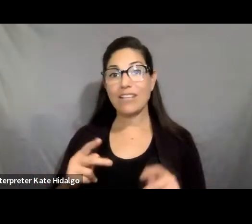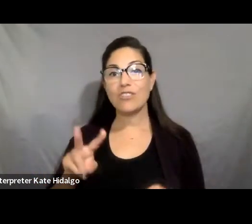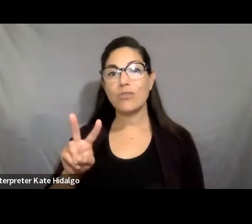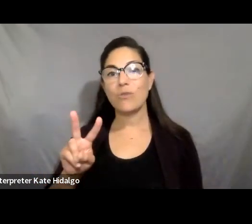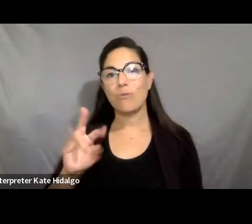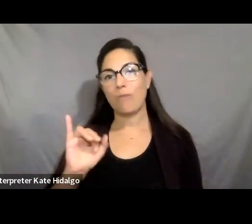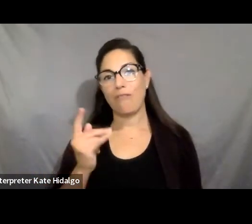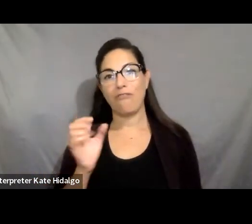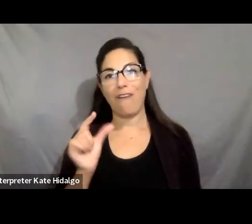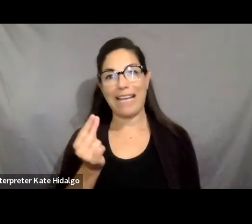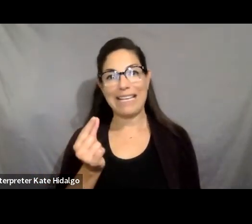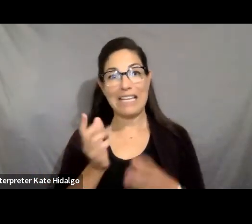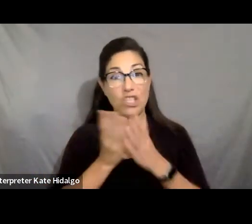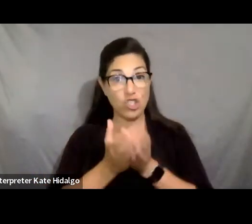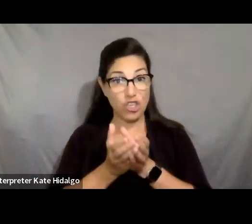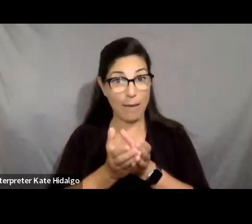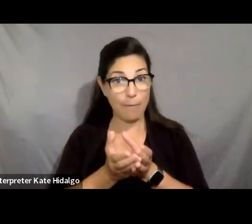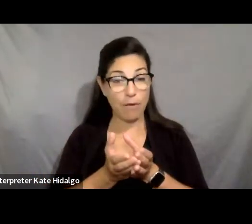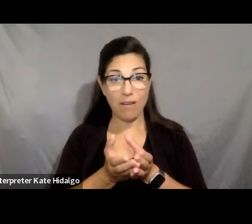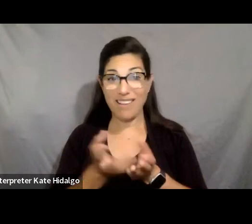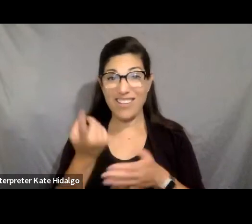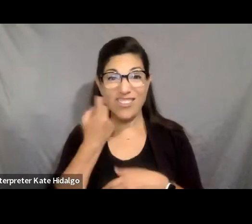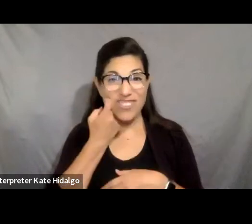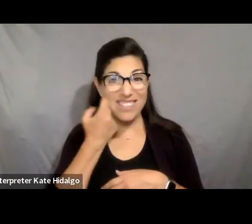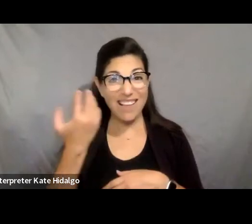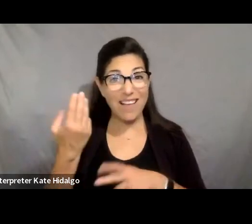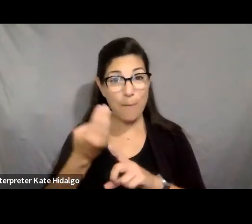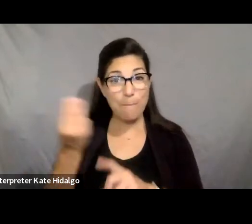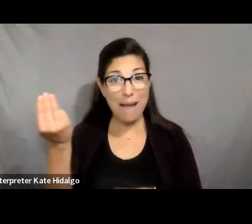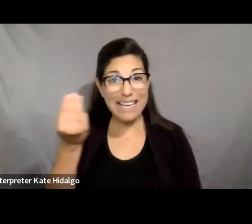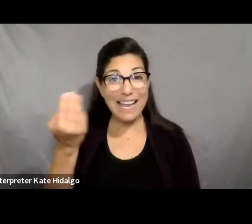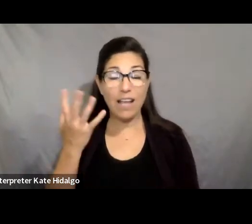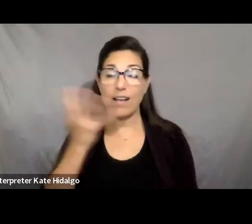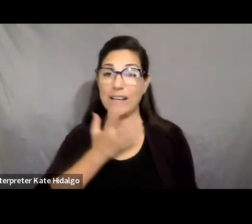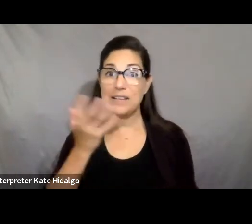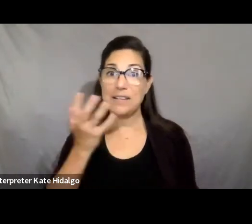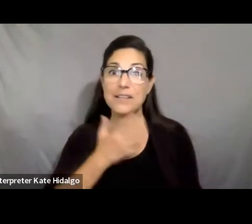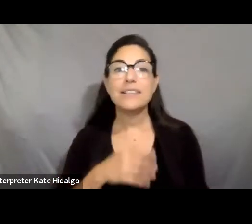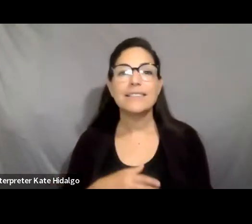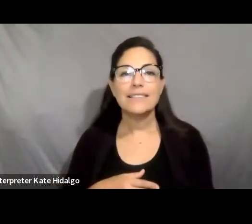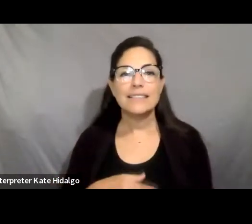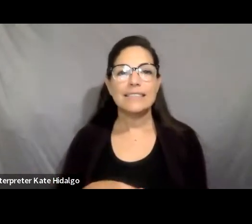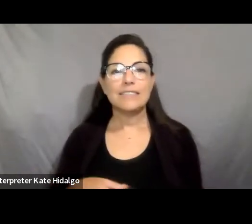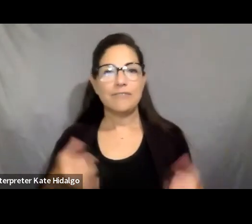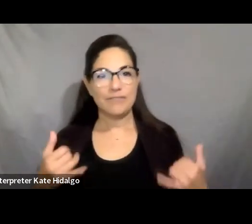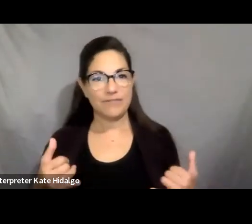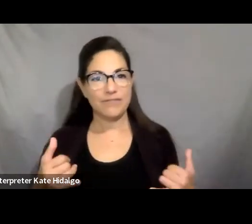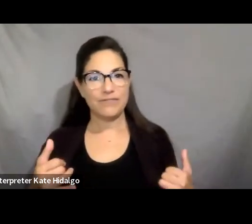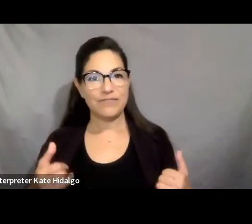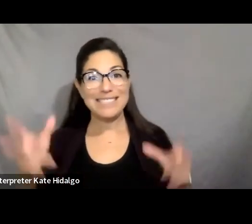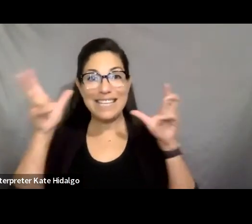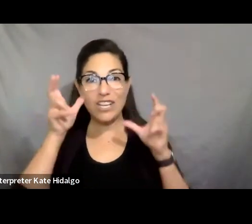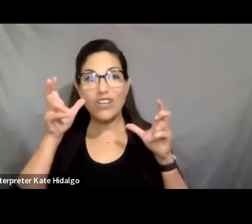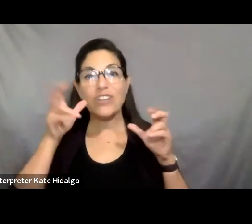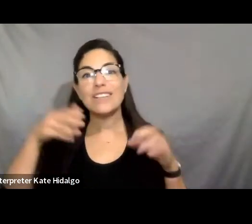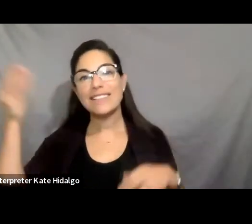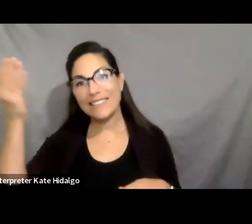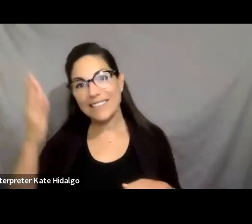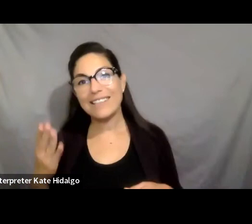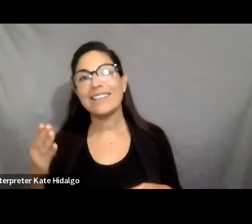ship. It's hard to believe it's just last Monday. And down to hear Superintendent Booker's